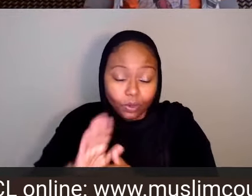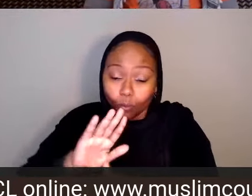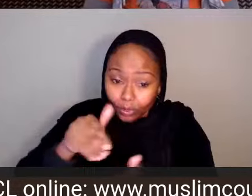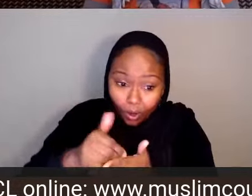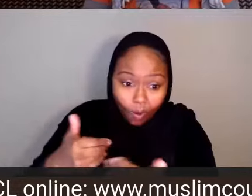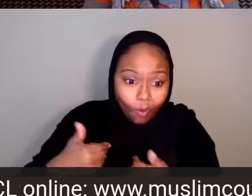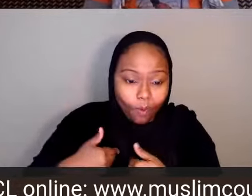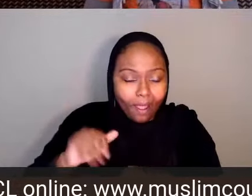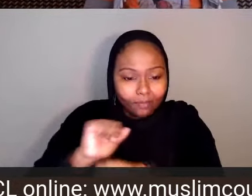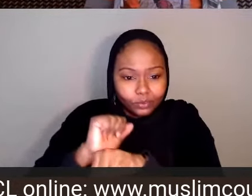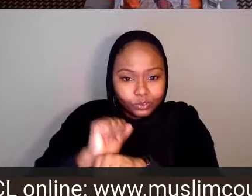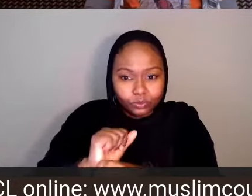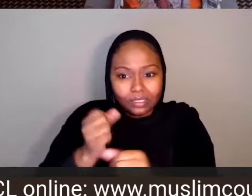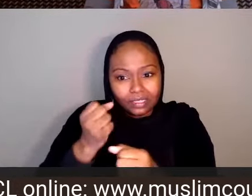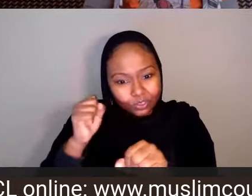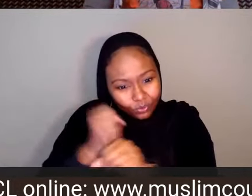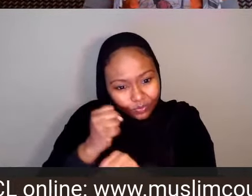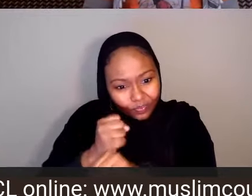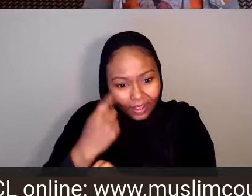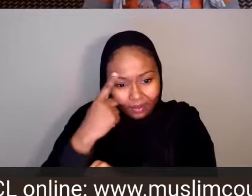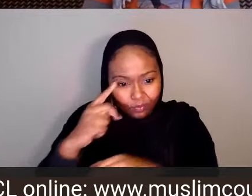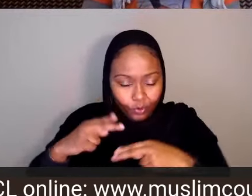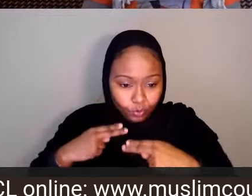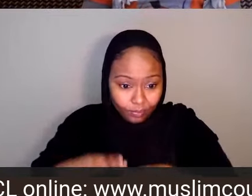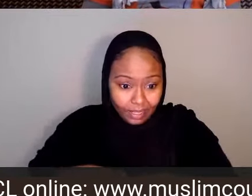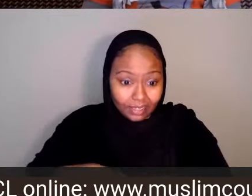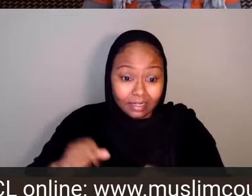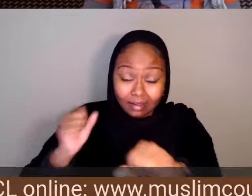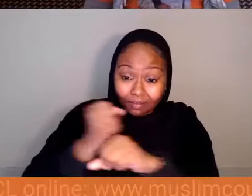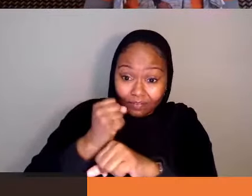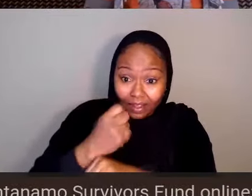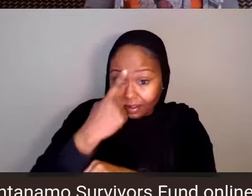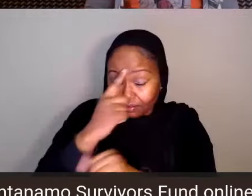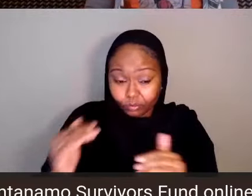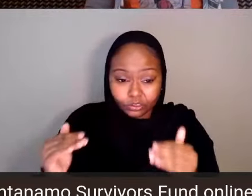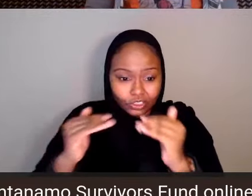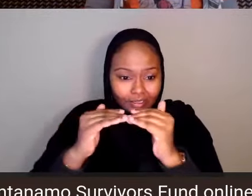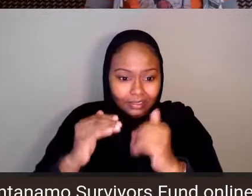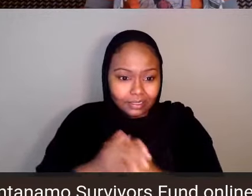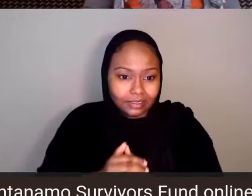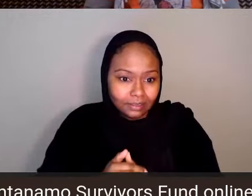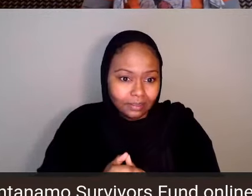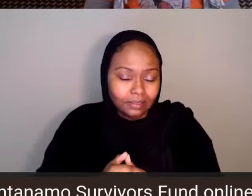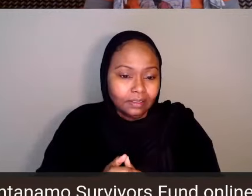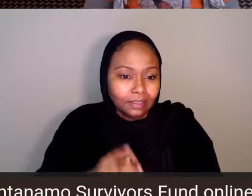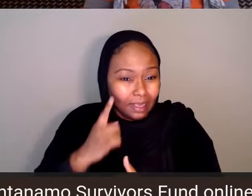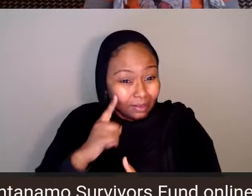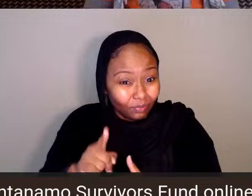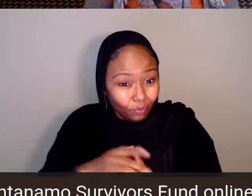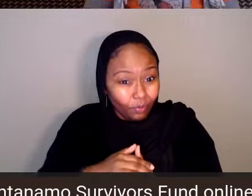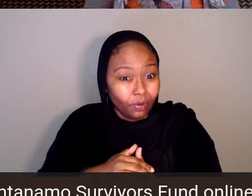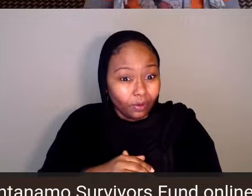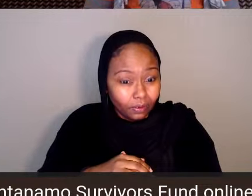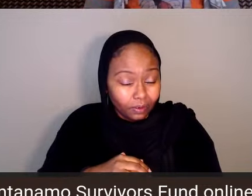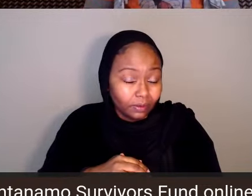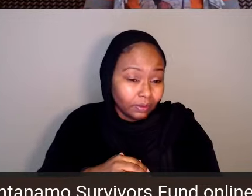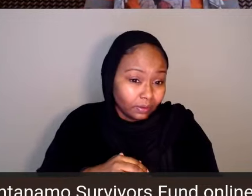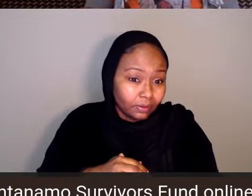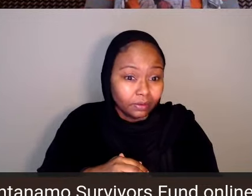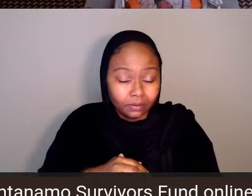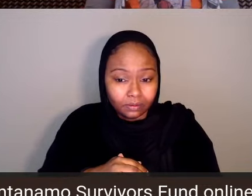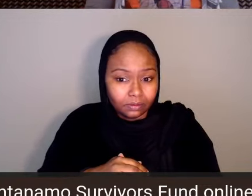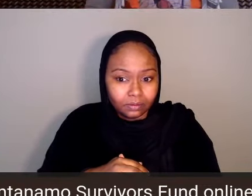duty to fight for our humanity, to fight for justice and to fight the